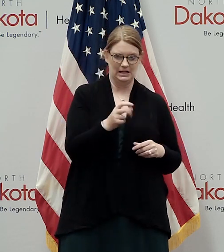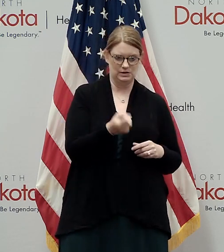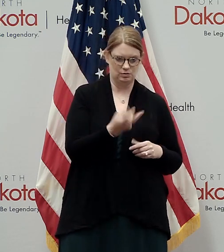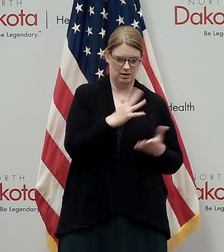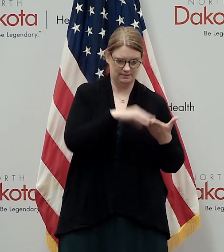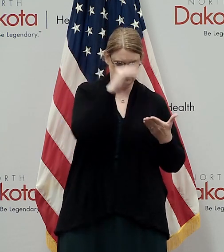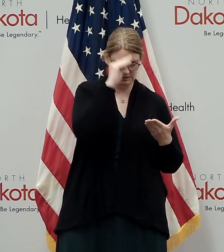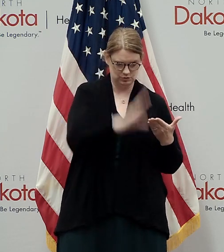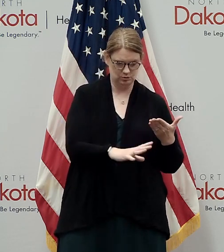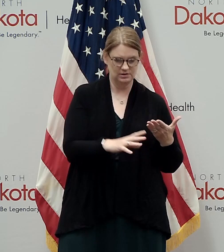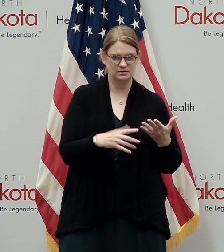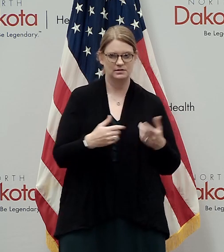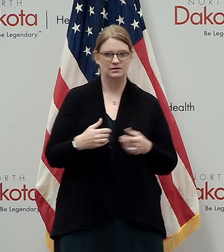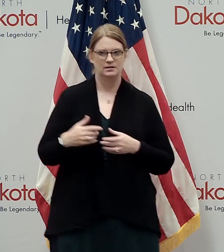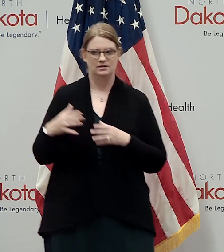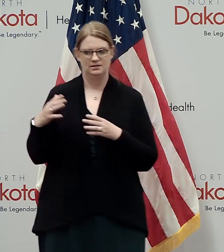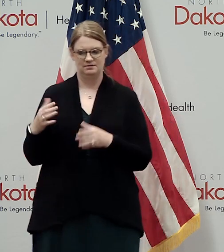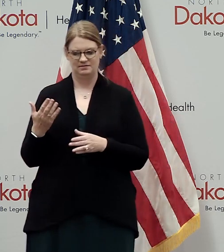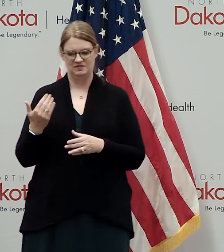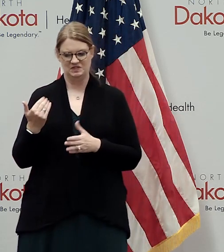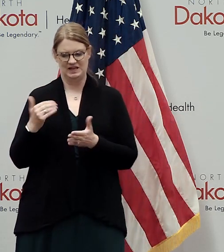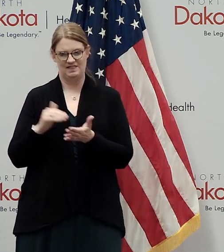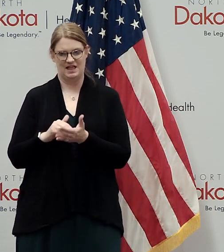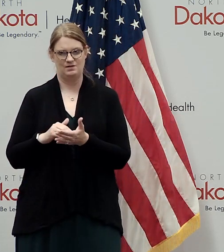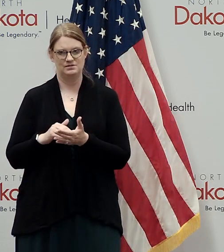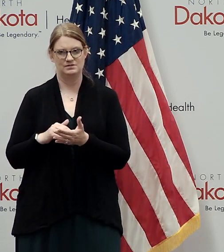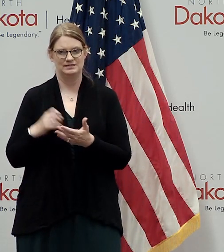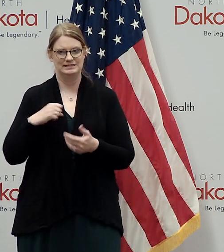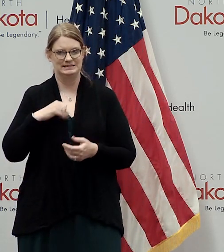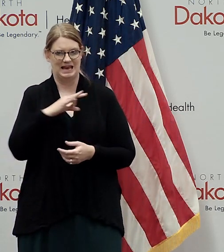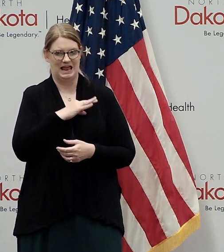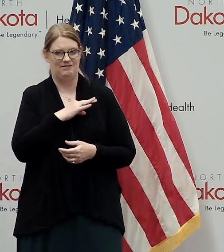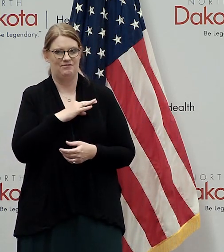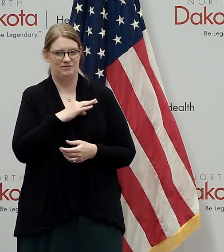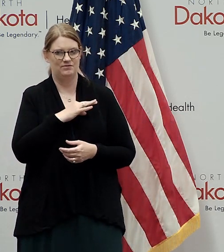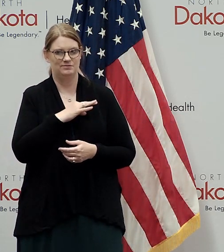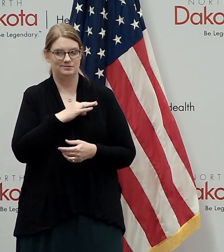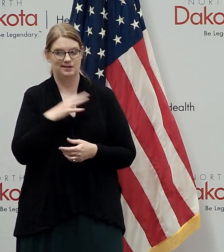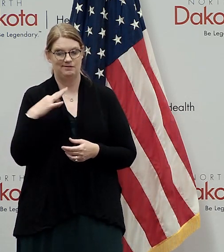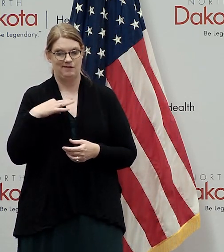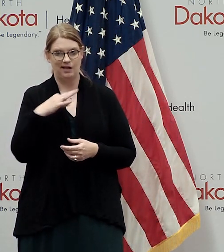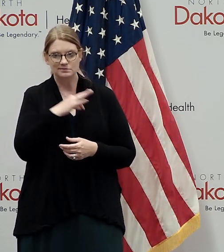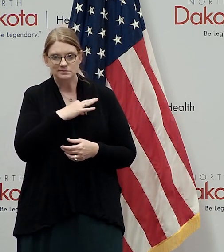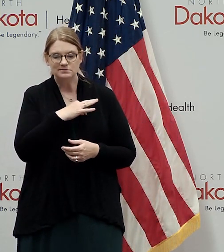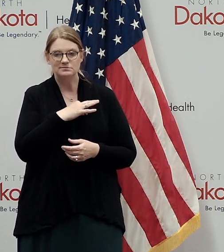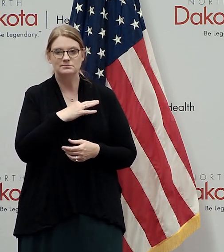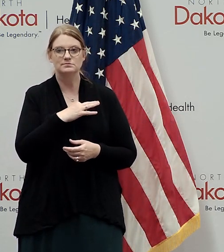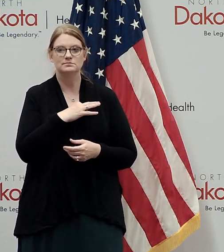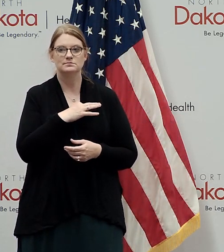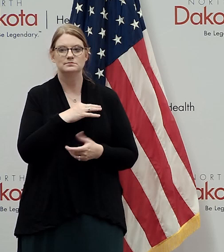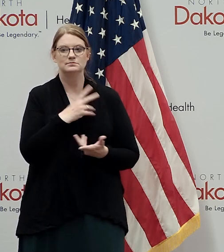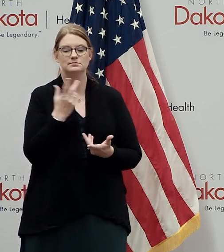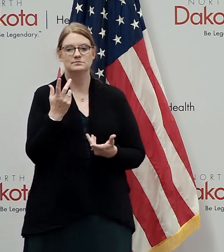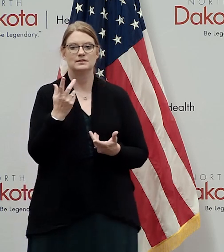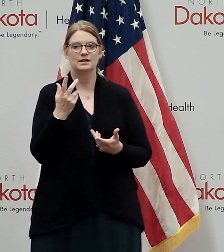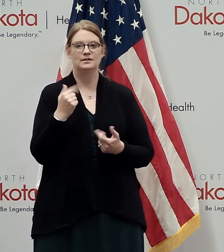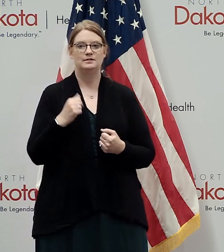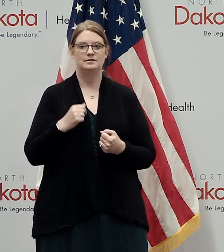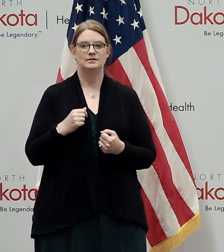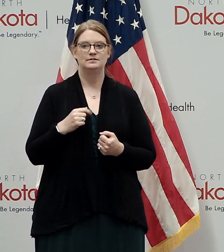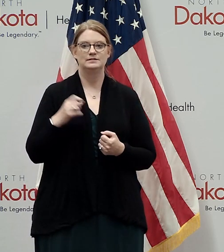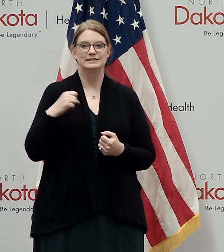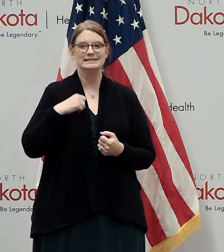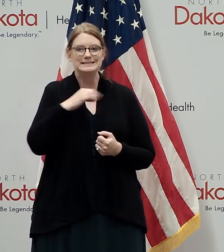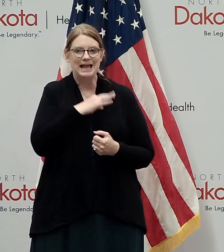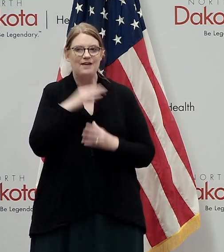then on top of that, I think it's about 15,000 staff and faculty, or I'll call them faculty, but